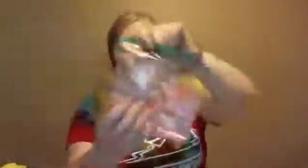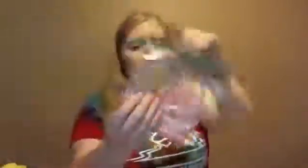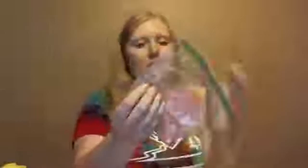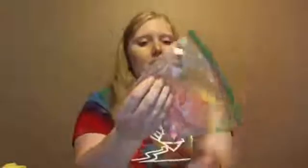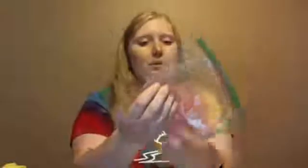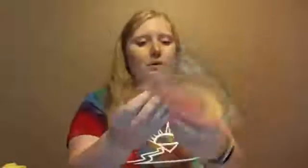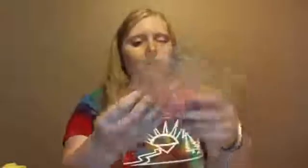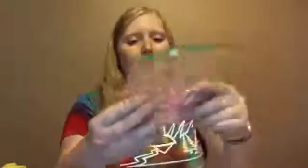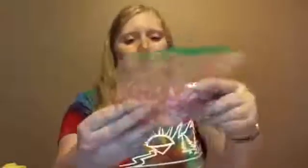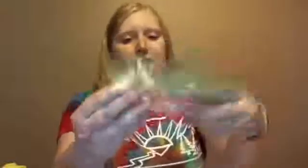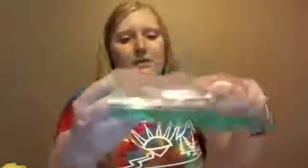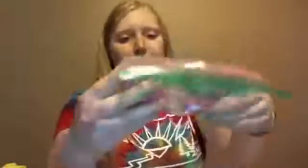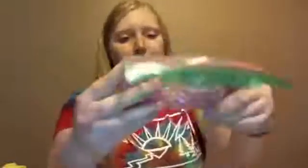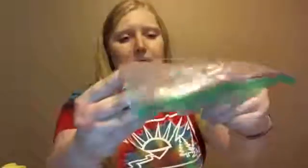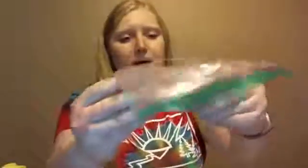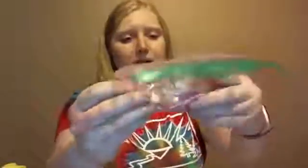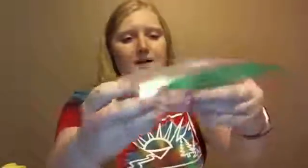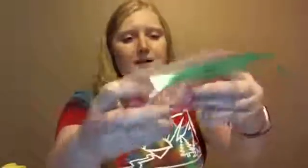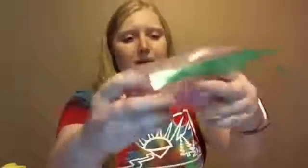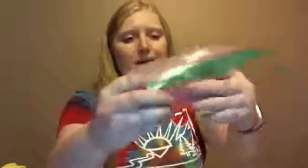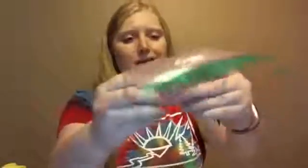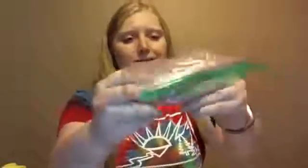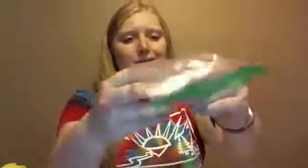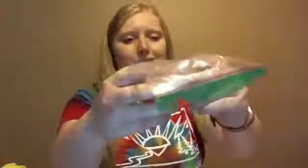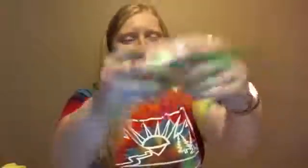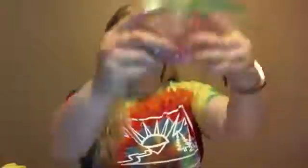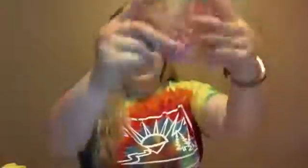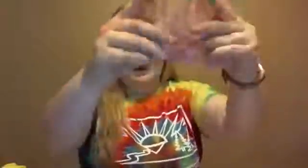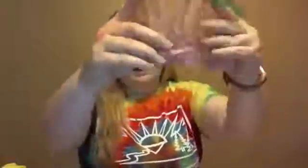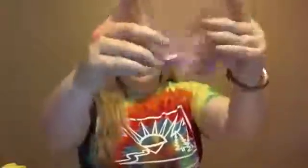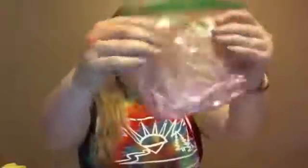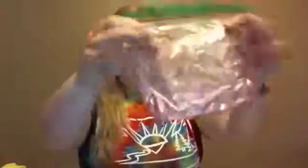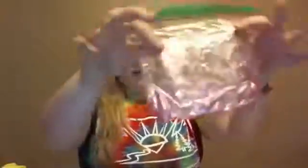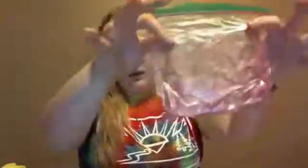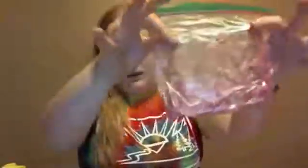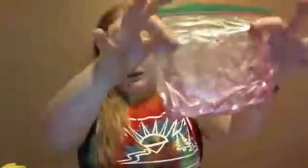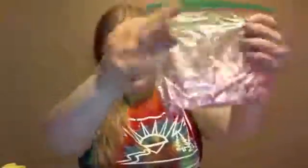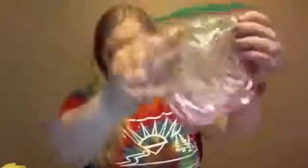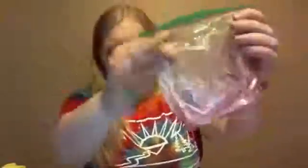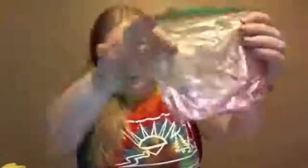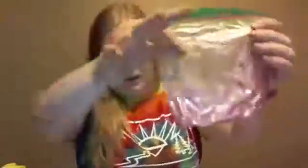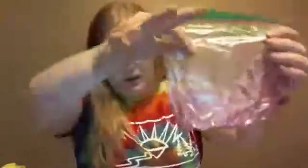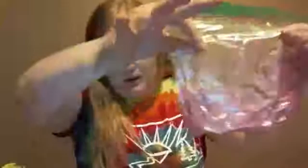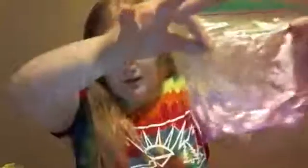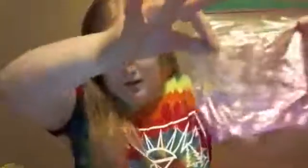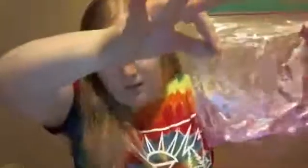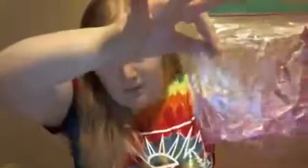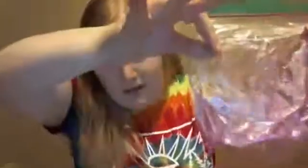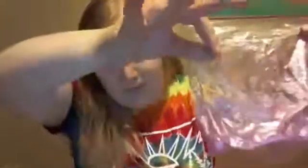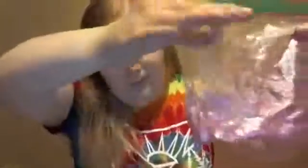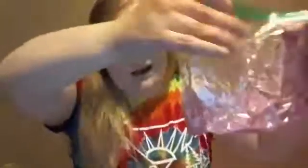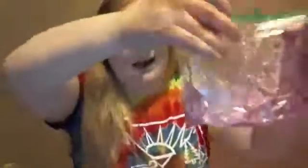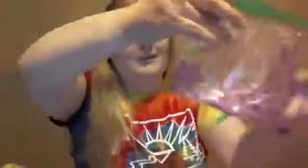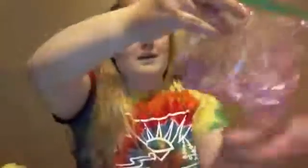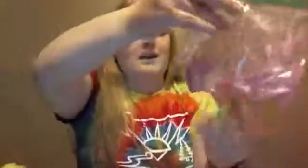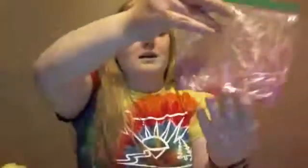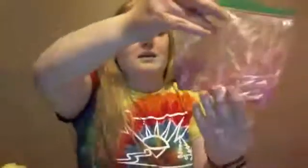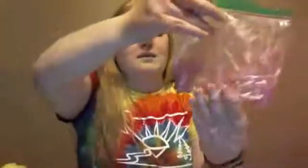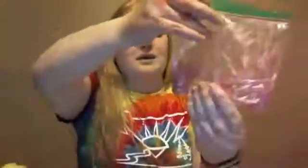purple will probably feel pretty similar to this one, this pink one, but it won't have the little sparkles